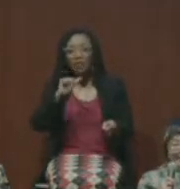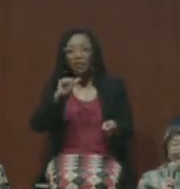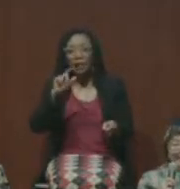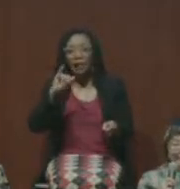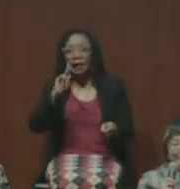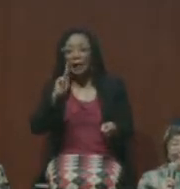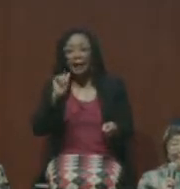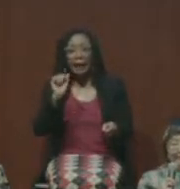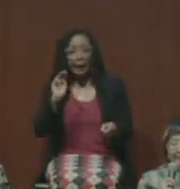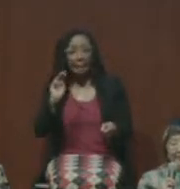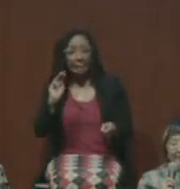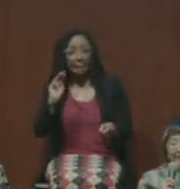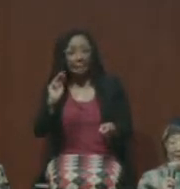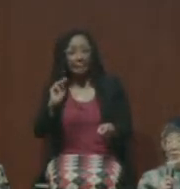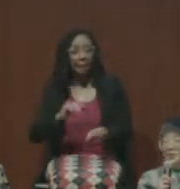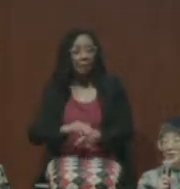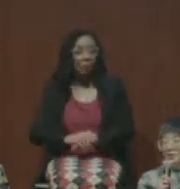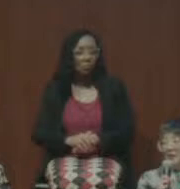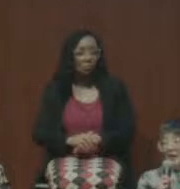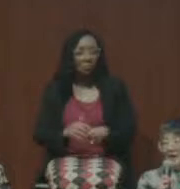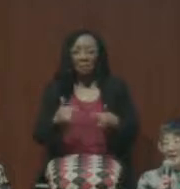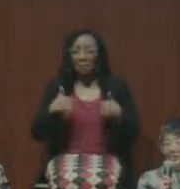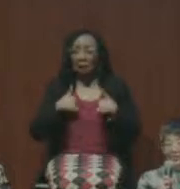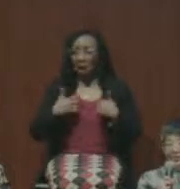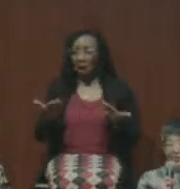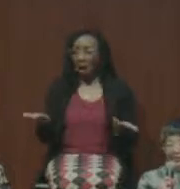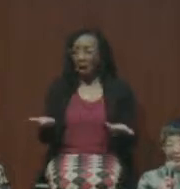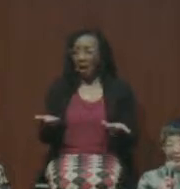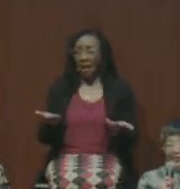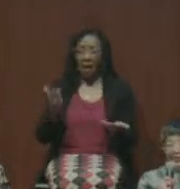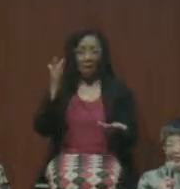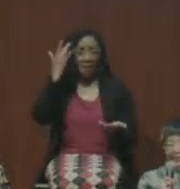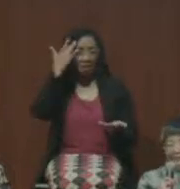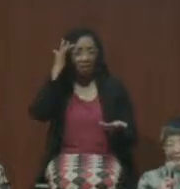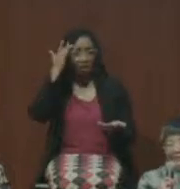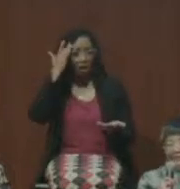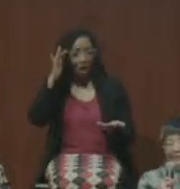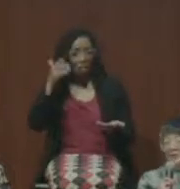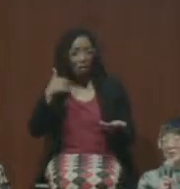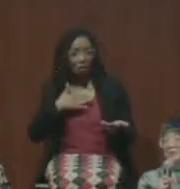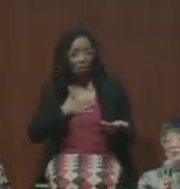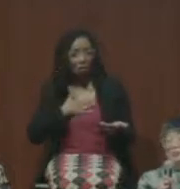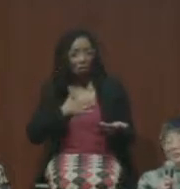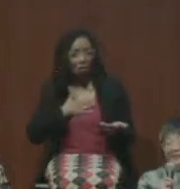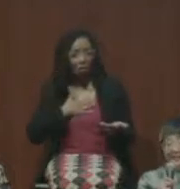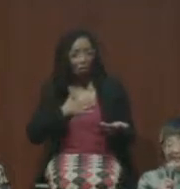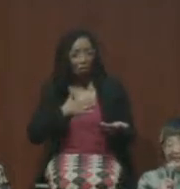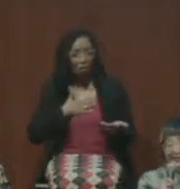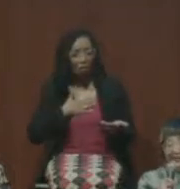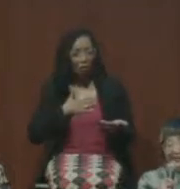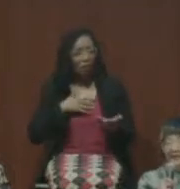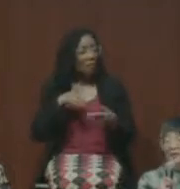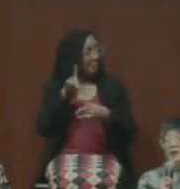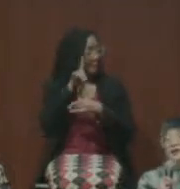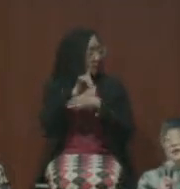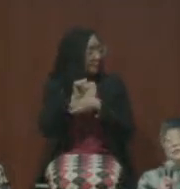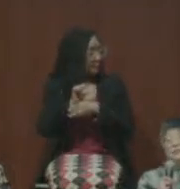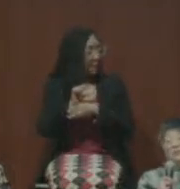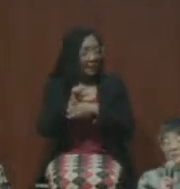and I'm here as a scholar of feminist disability